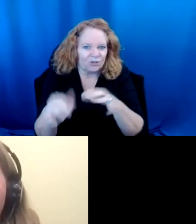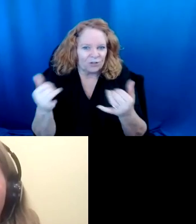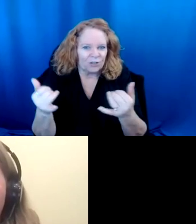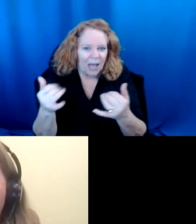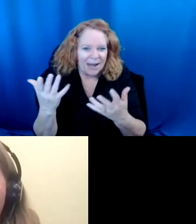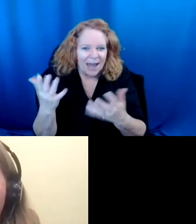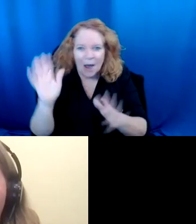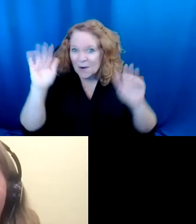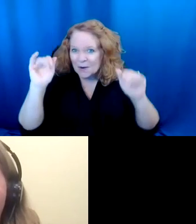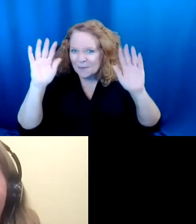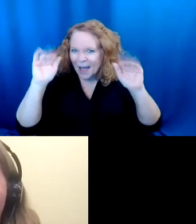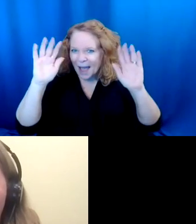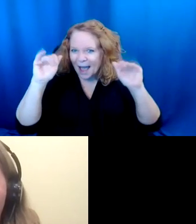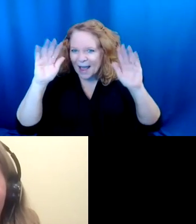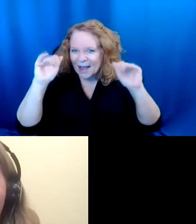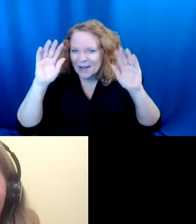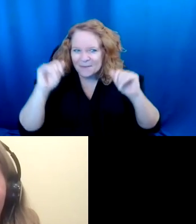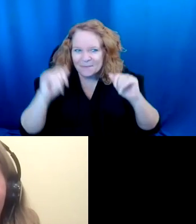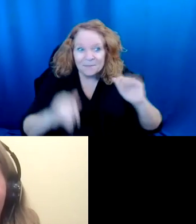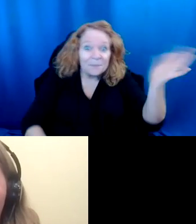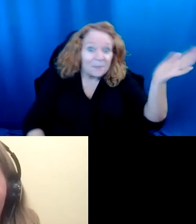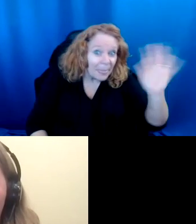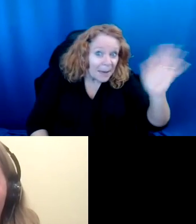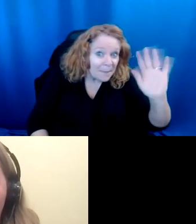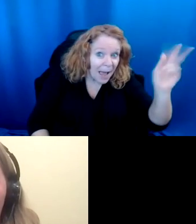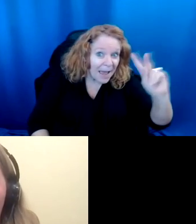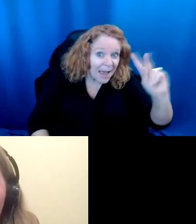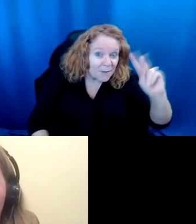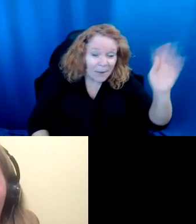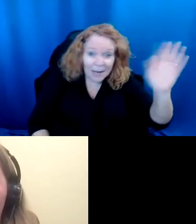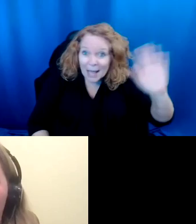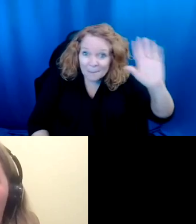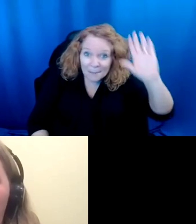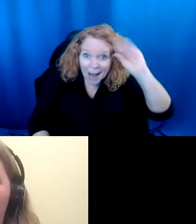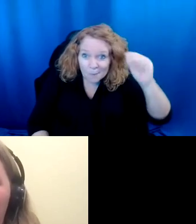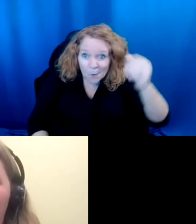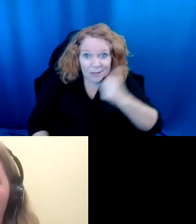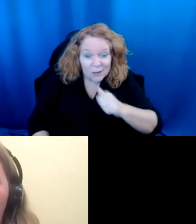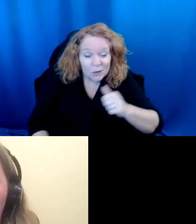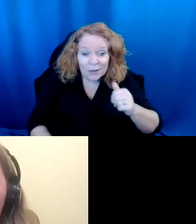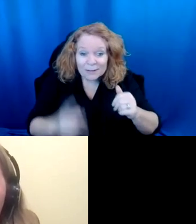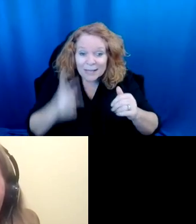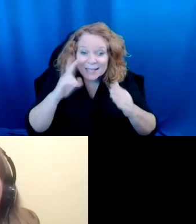Goodbye. Goodbye, everybody. Bye-bye, boys and girls. See you next